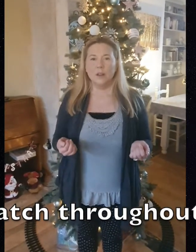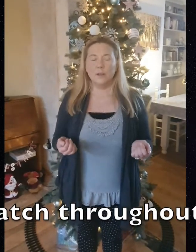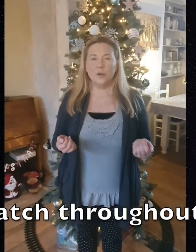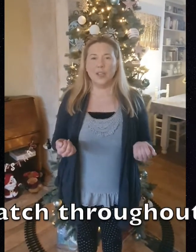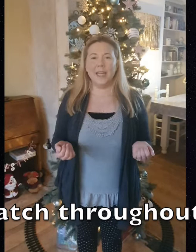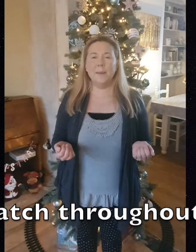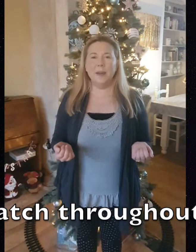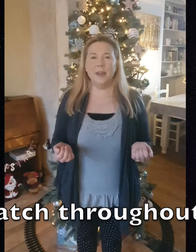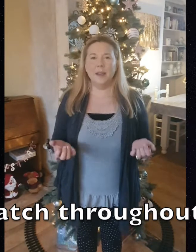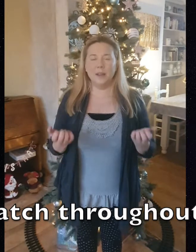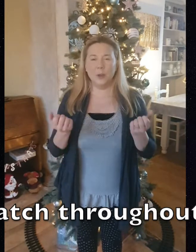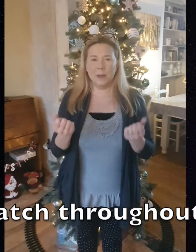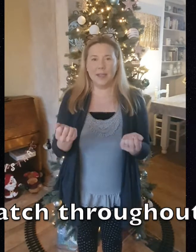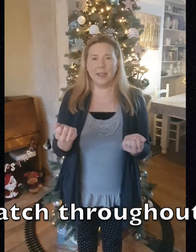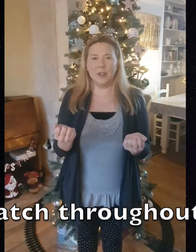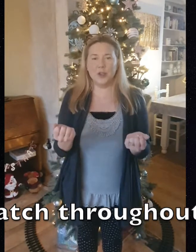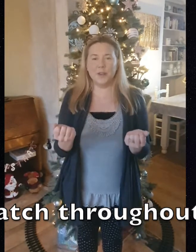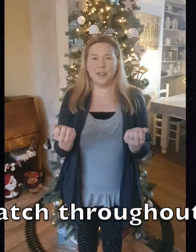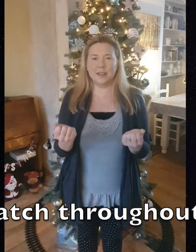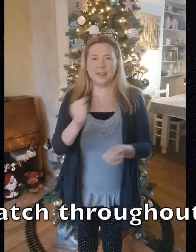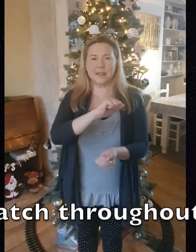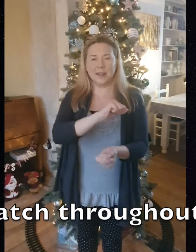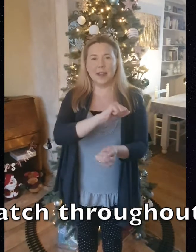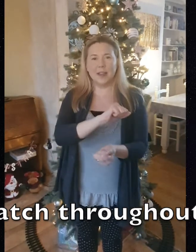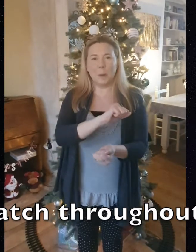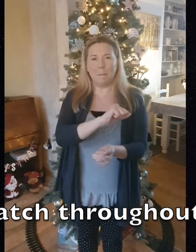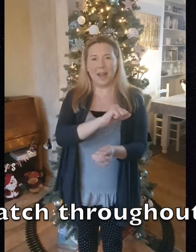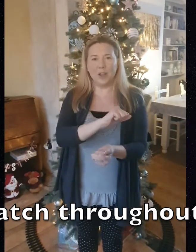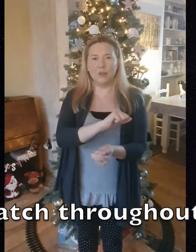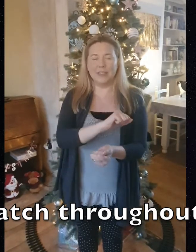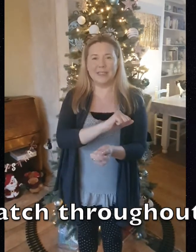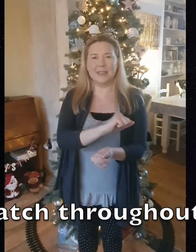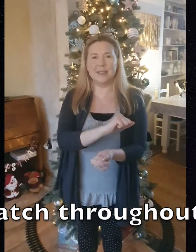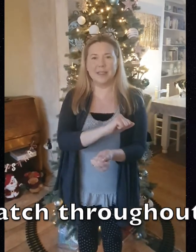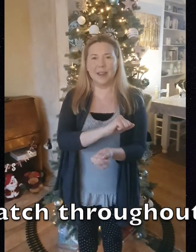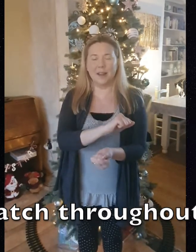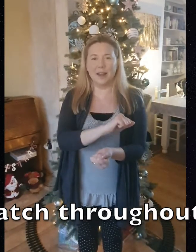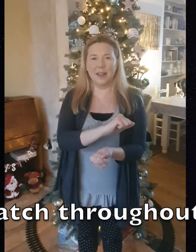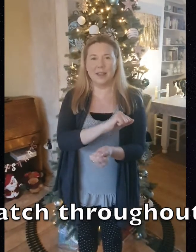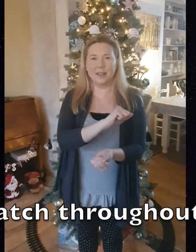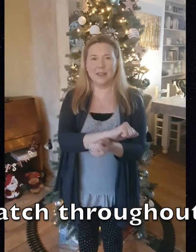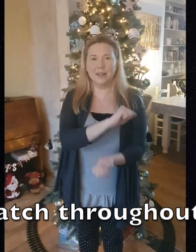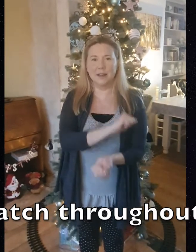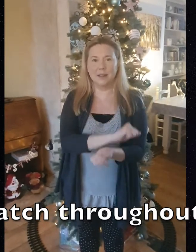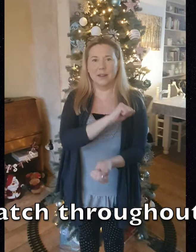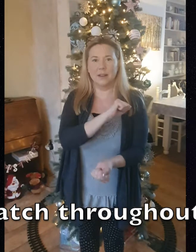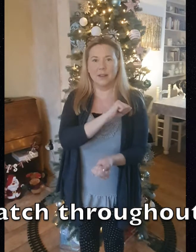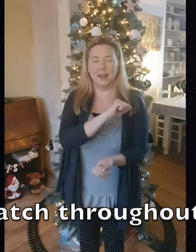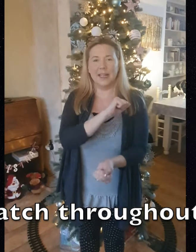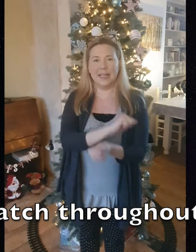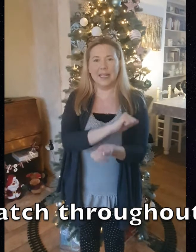For keeping, you make two fists and then you bang your wrists together like this.